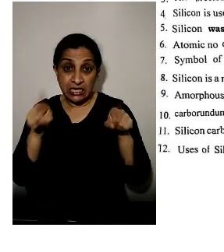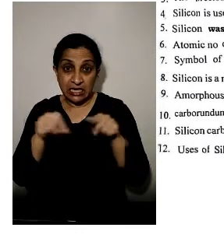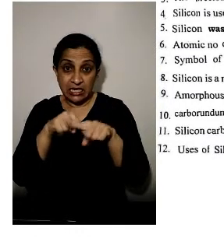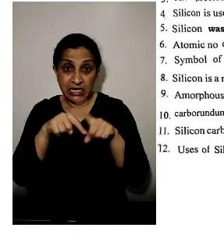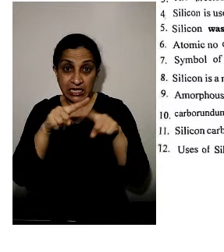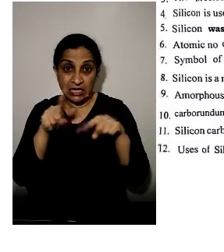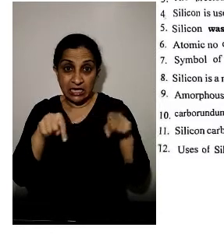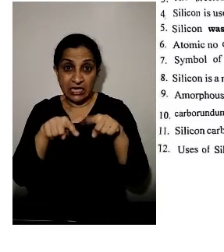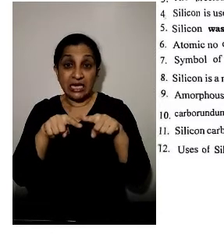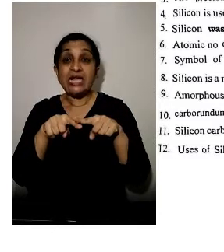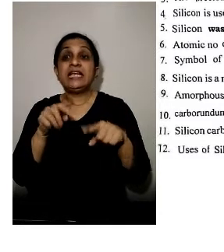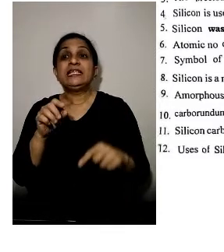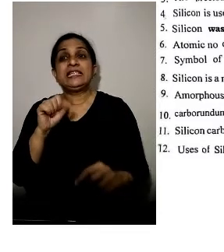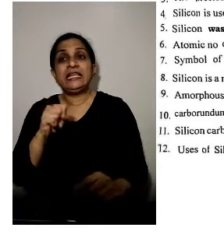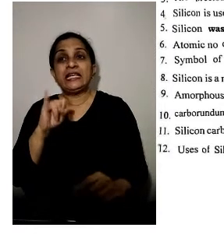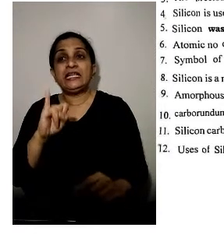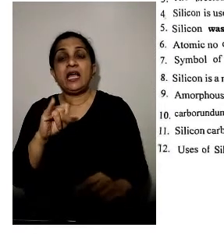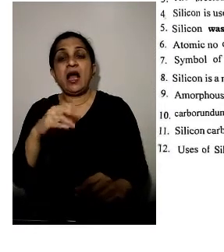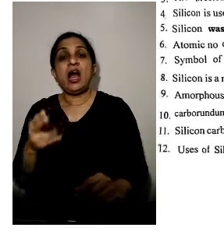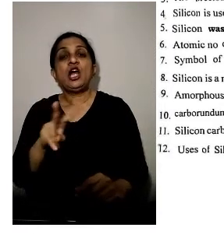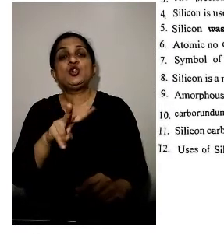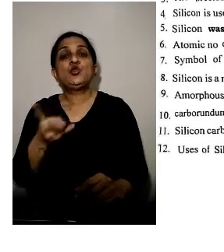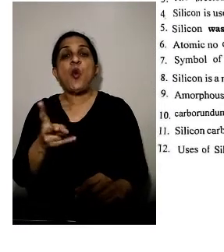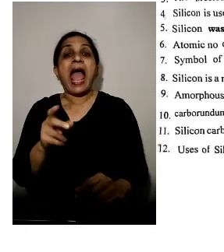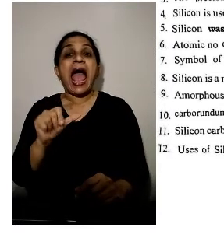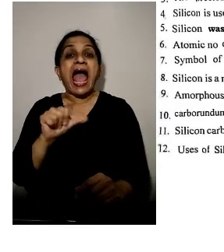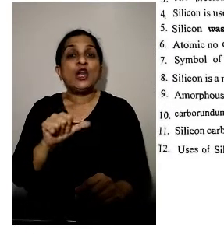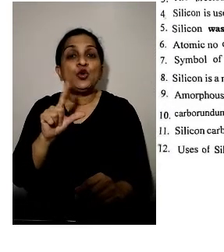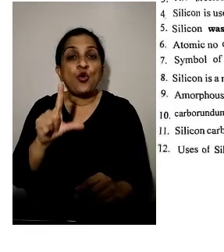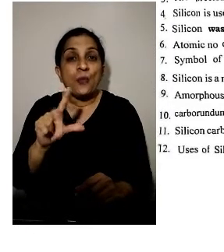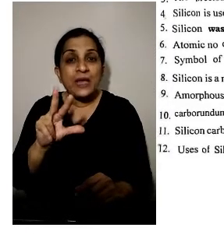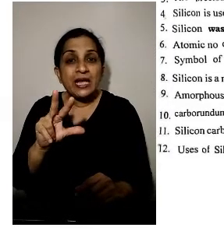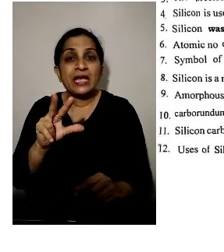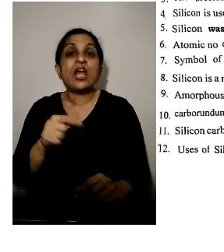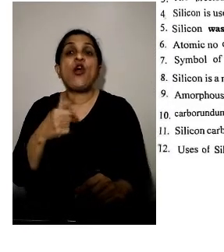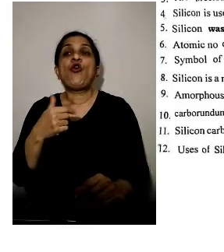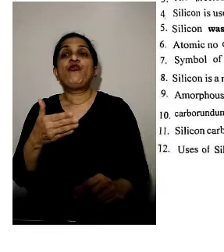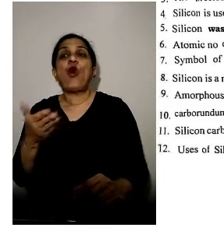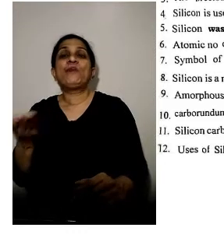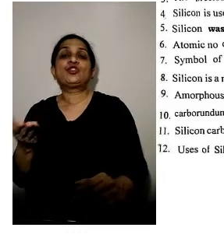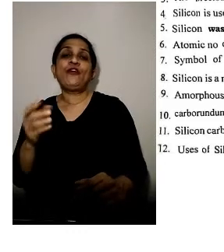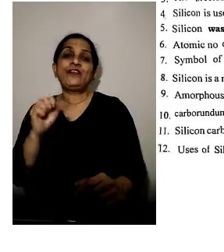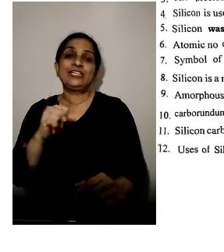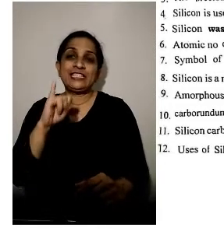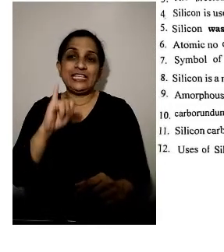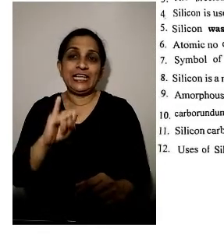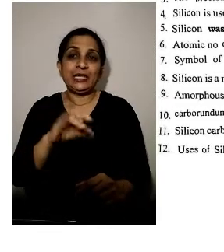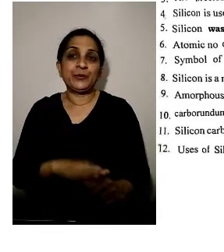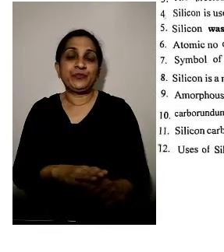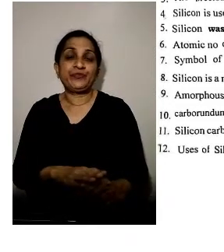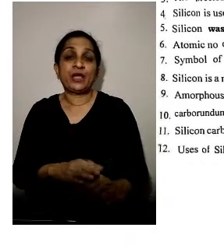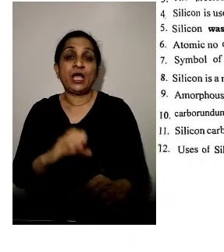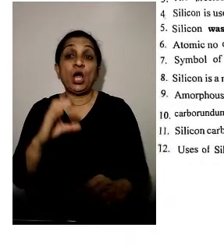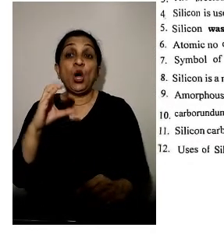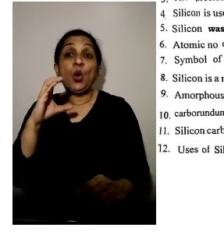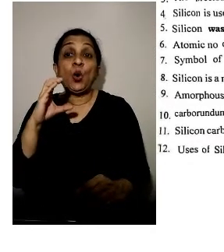silicon are two allotropic forms of silicon.